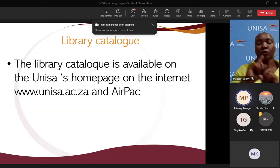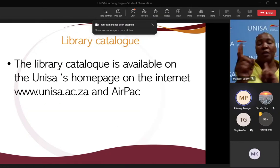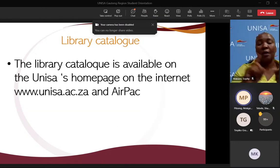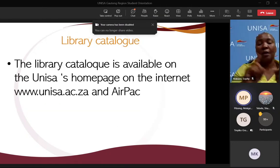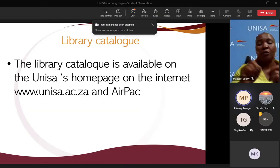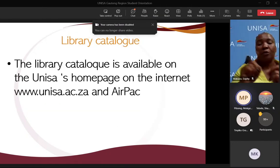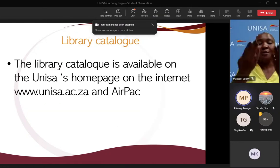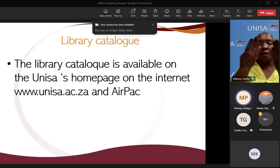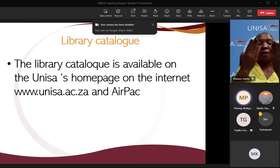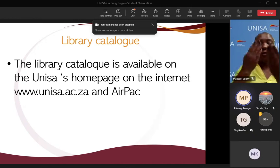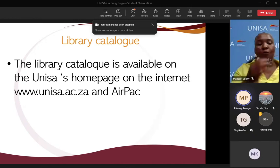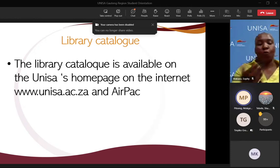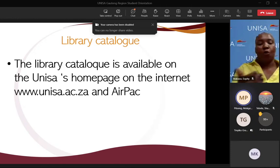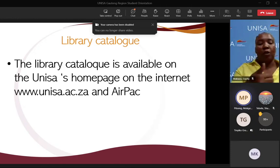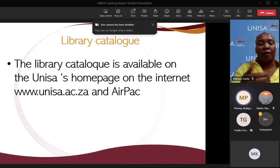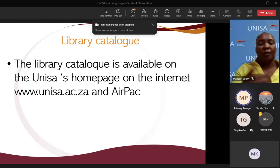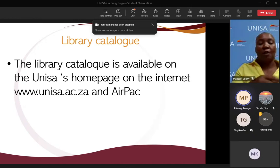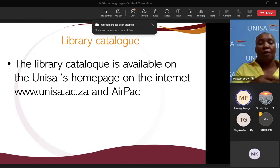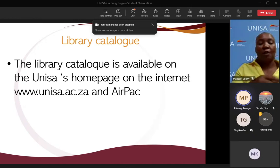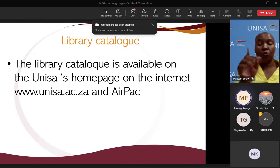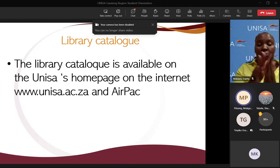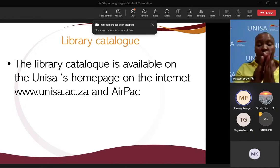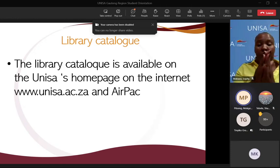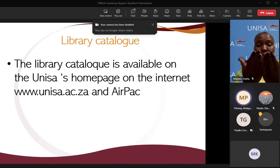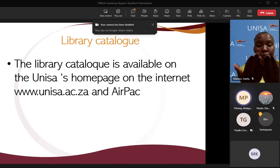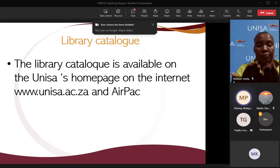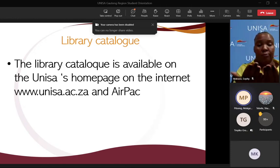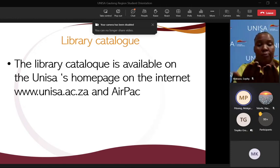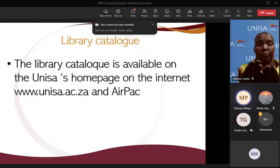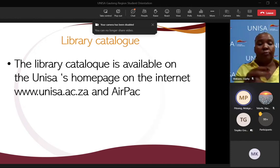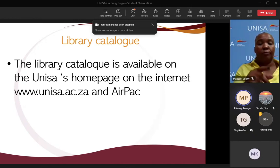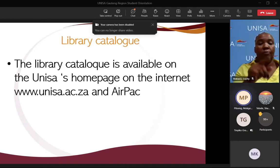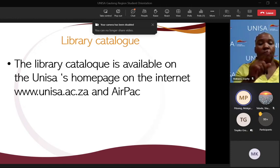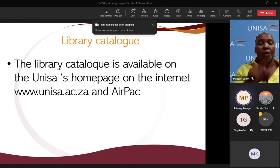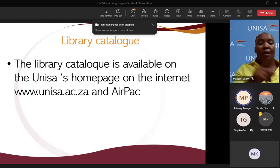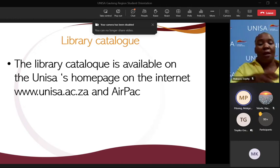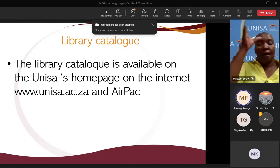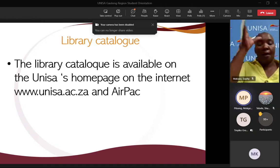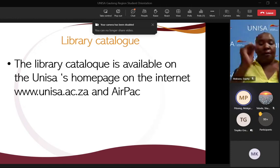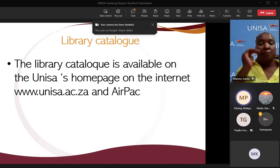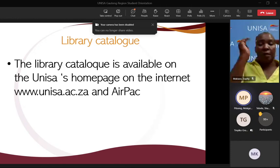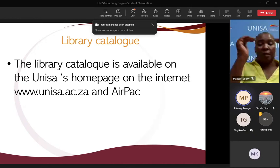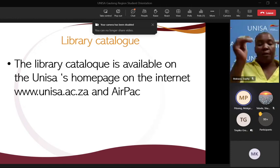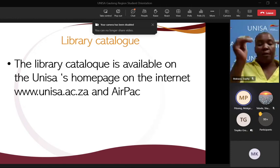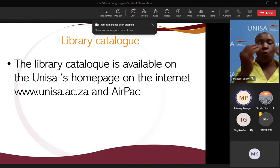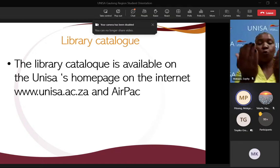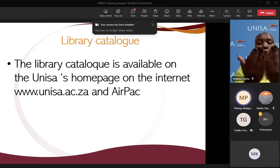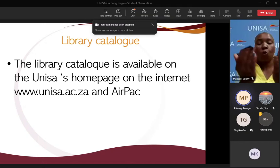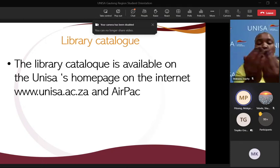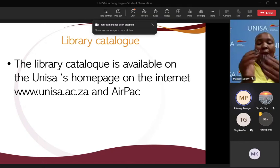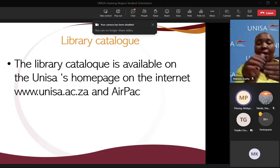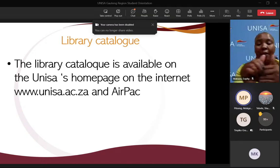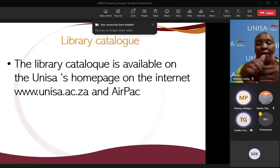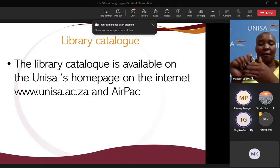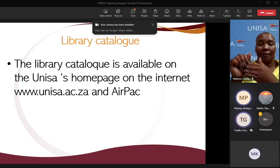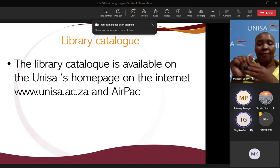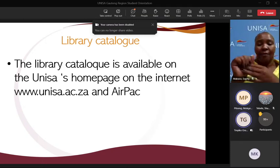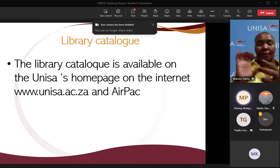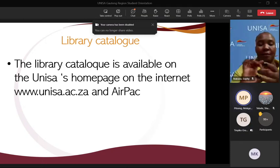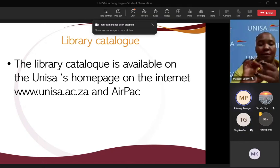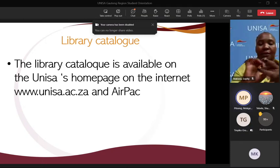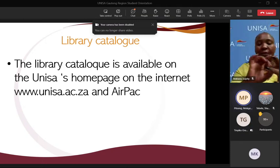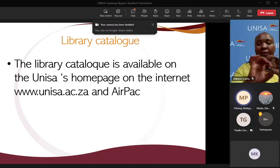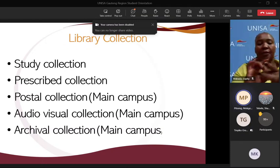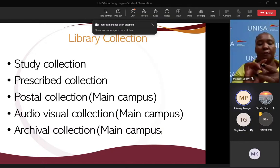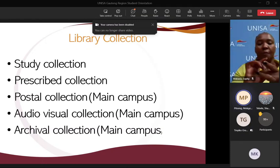collection we talk about those materials that are academically or scholarly related and the prescribed